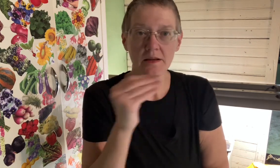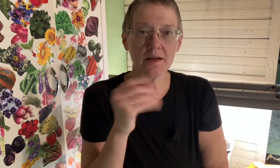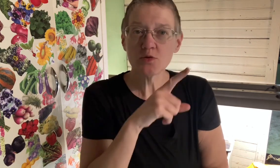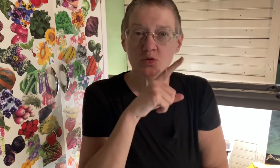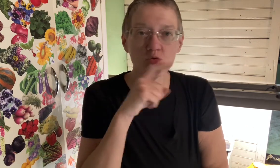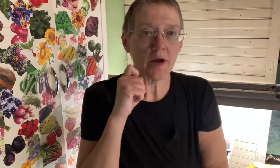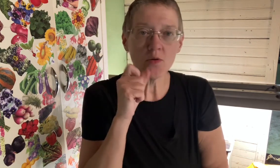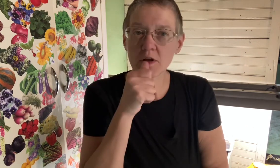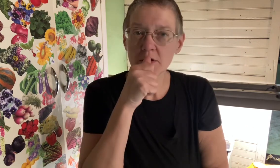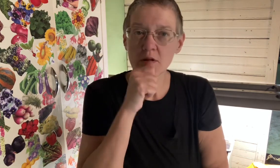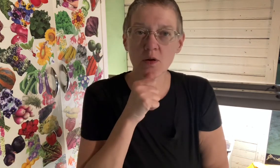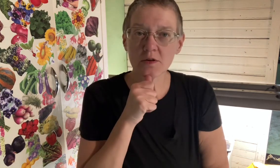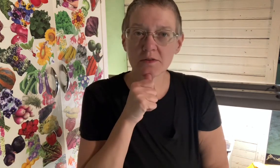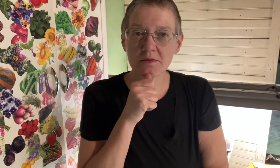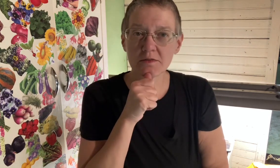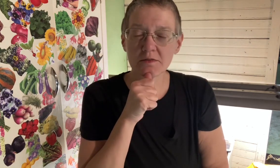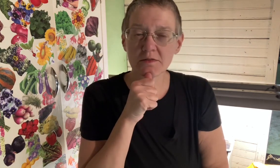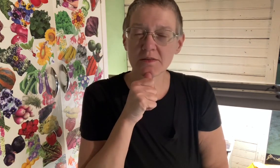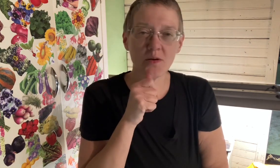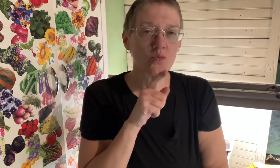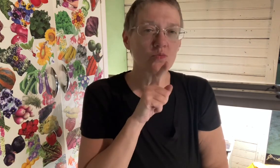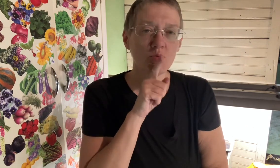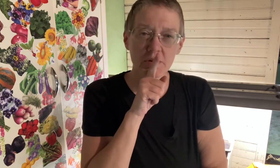heat and drought tolerant.